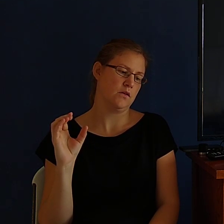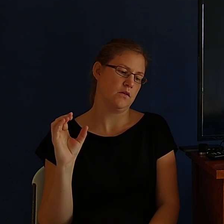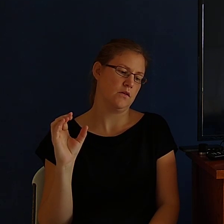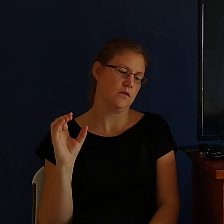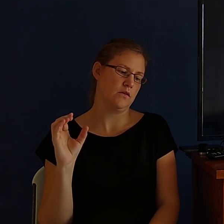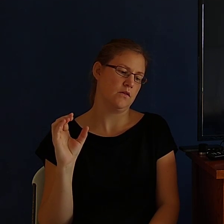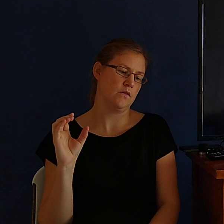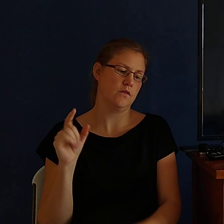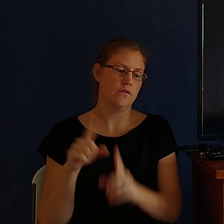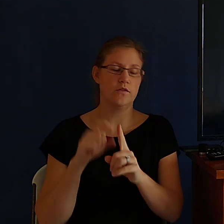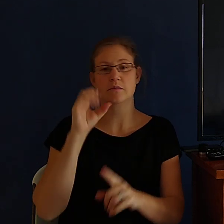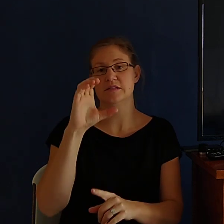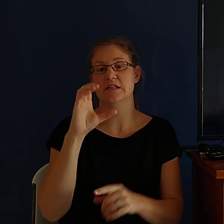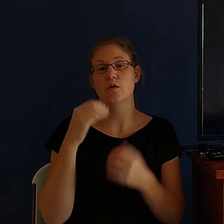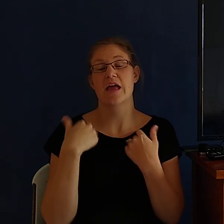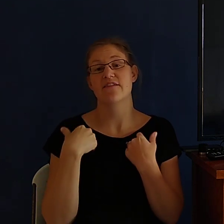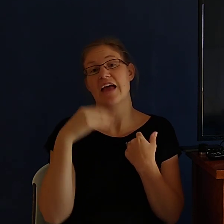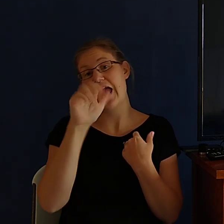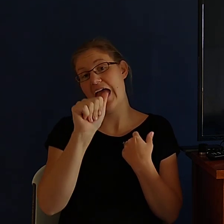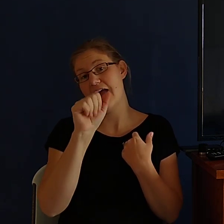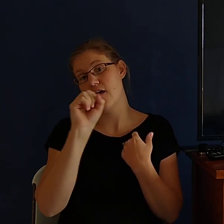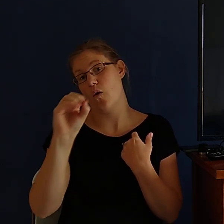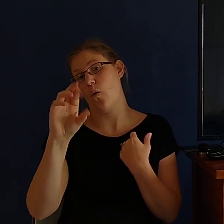we have A or B.